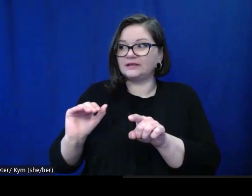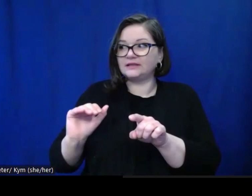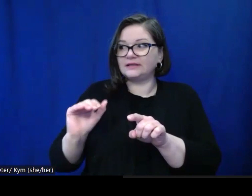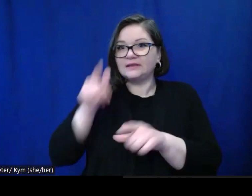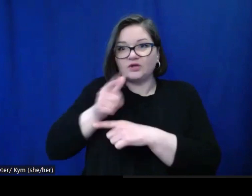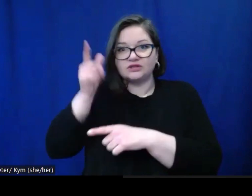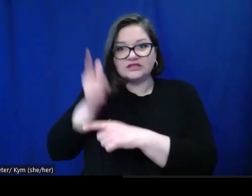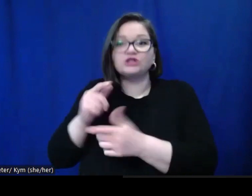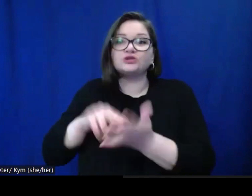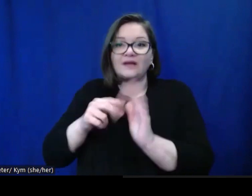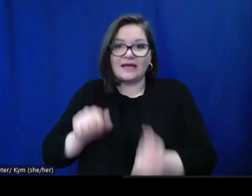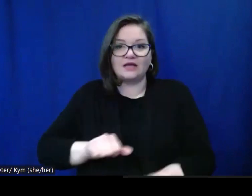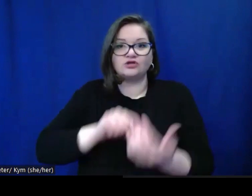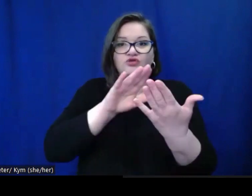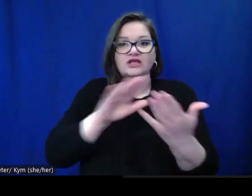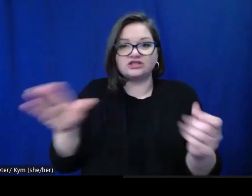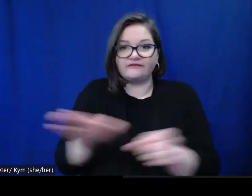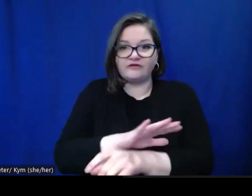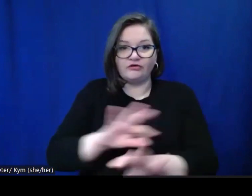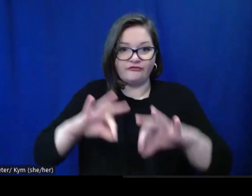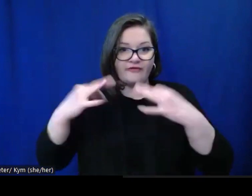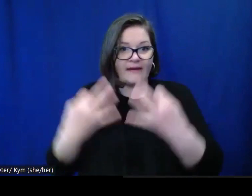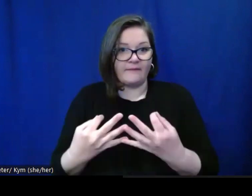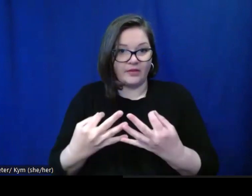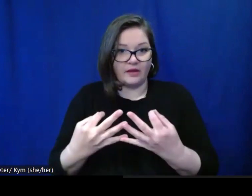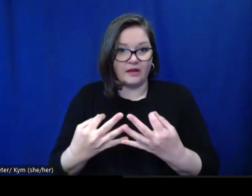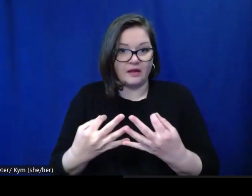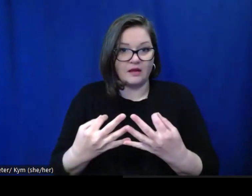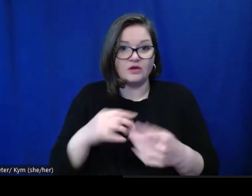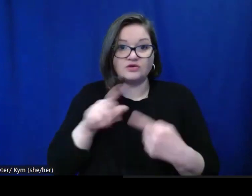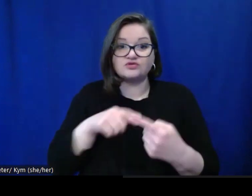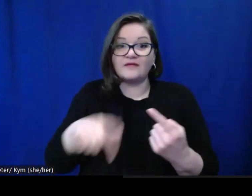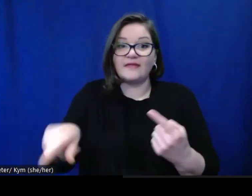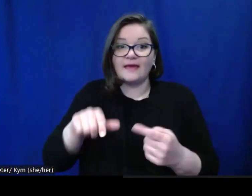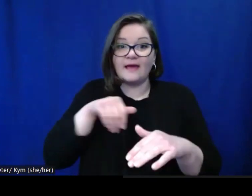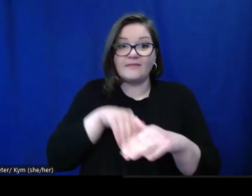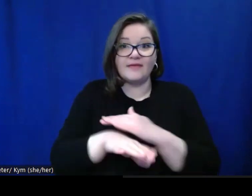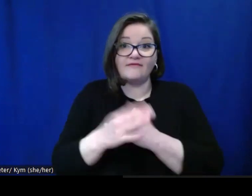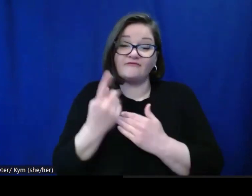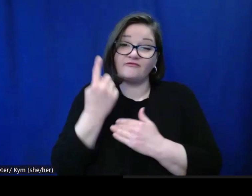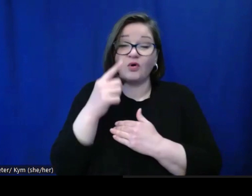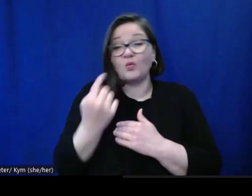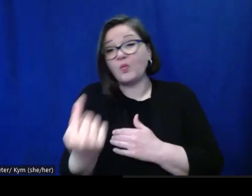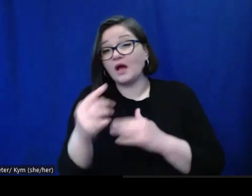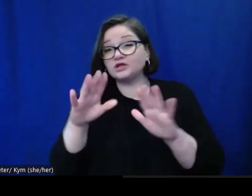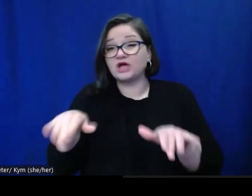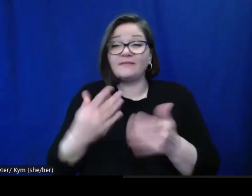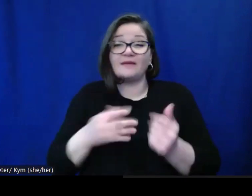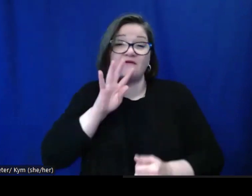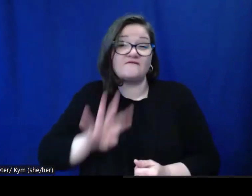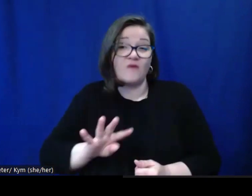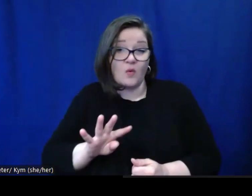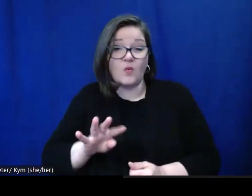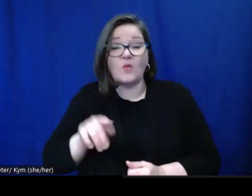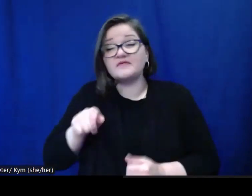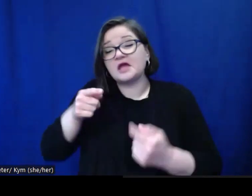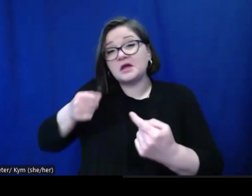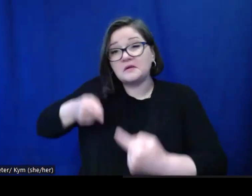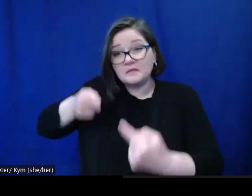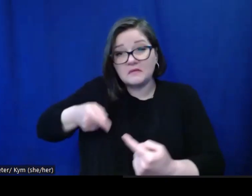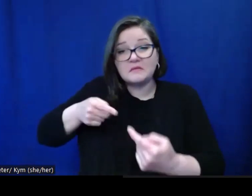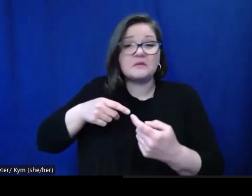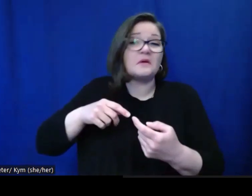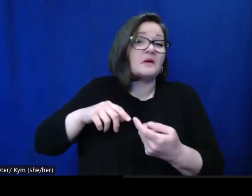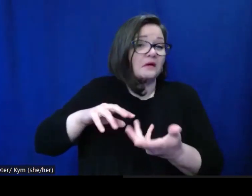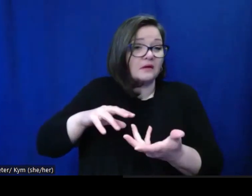entire family. So when they come in, you're only coming for one child, maybe your 4-year-old that's having some difficulties